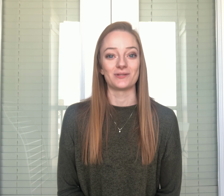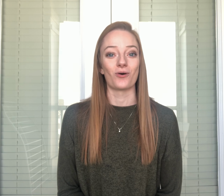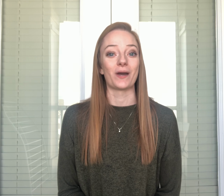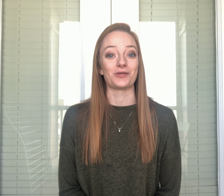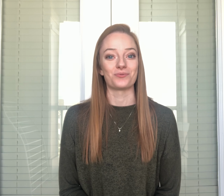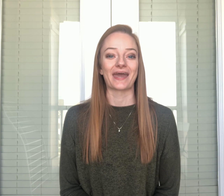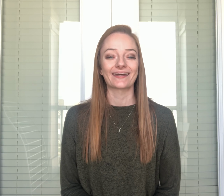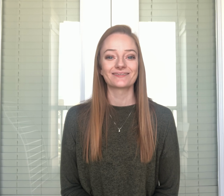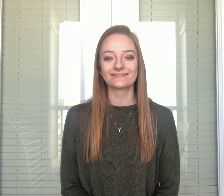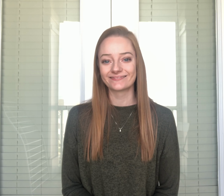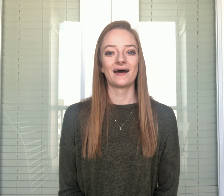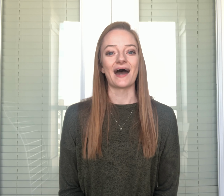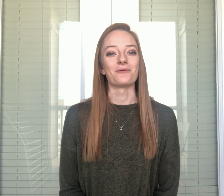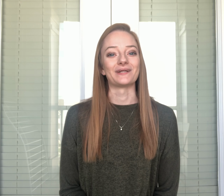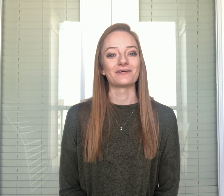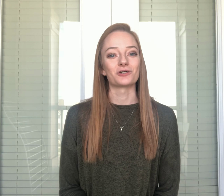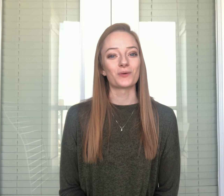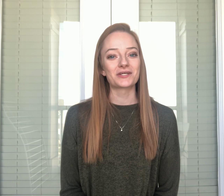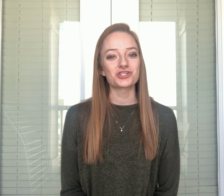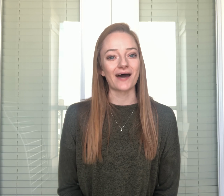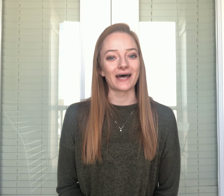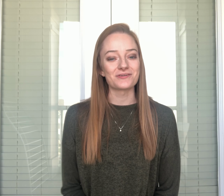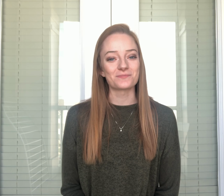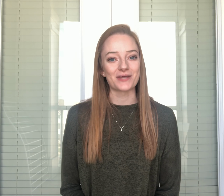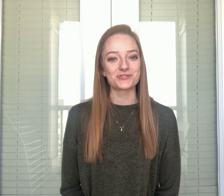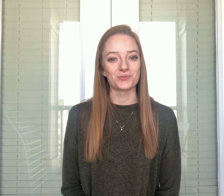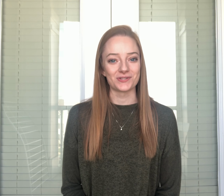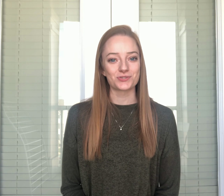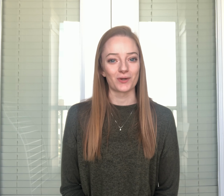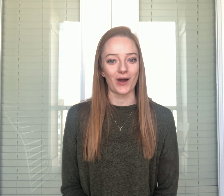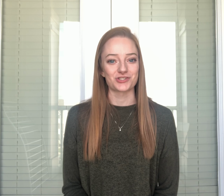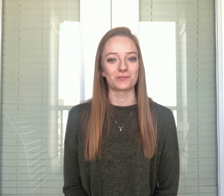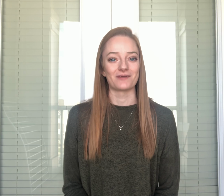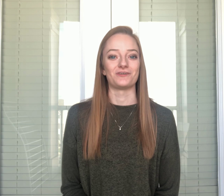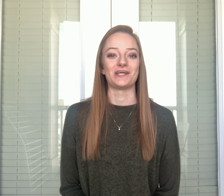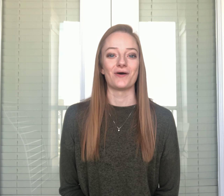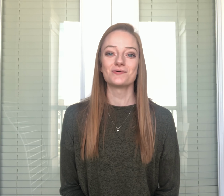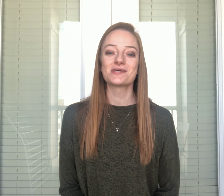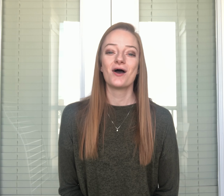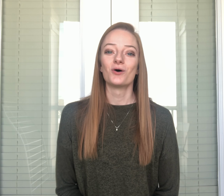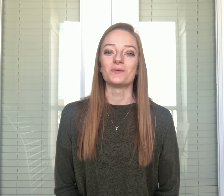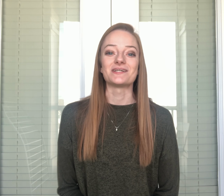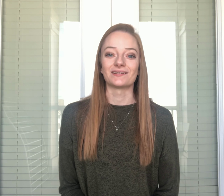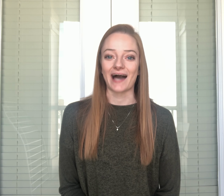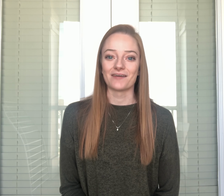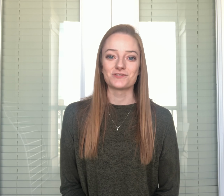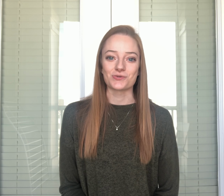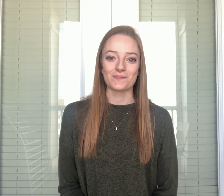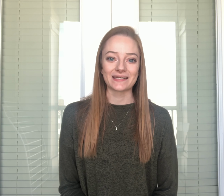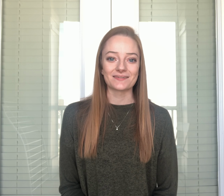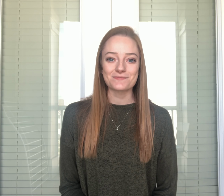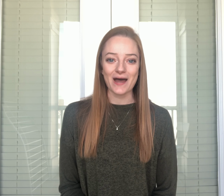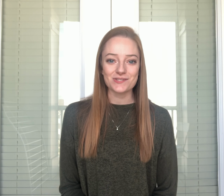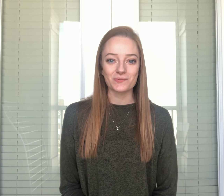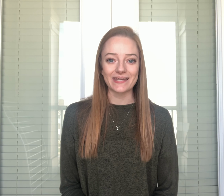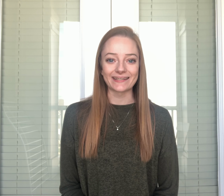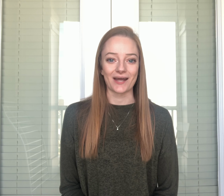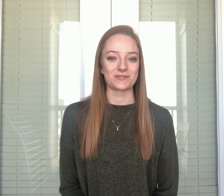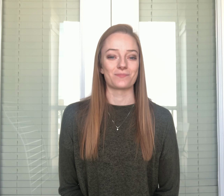me know what you think. I want to give a quick shout out to my students who are watching my videos. We did a live Zoom meeting this past week and I was able